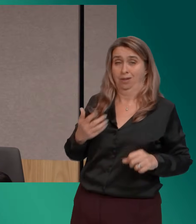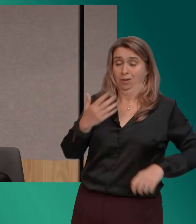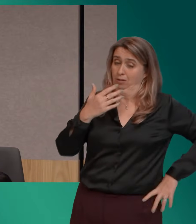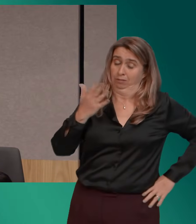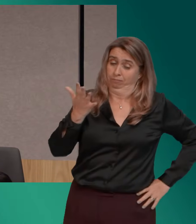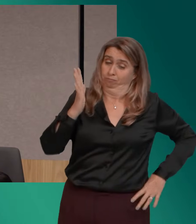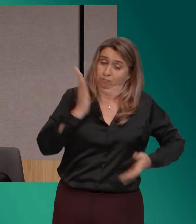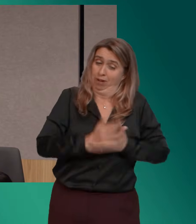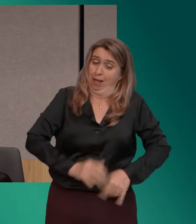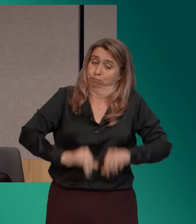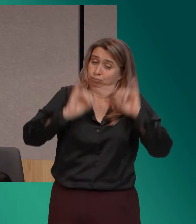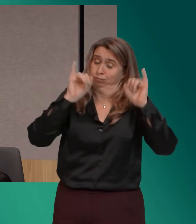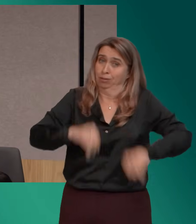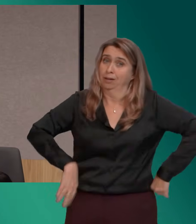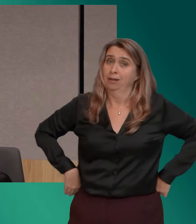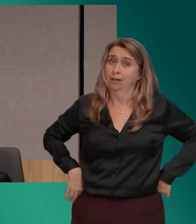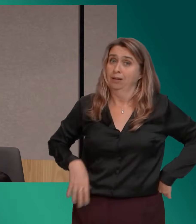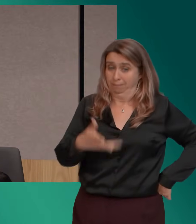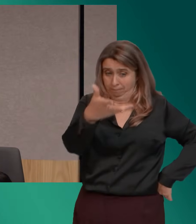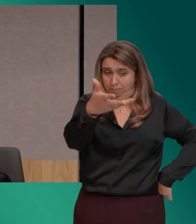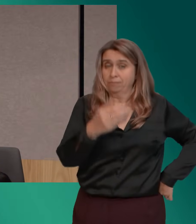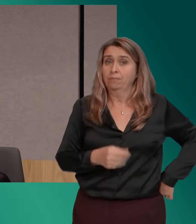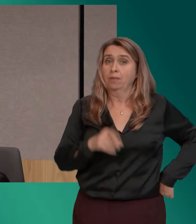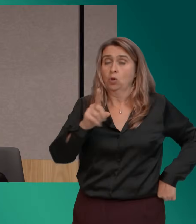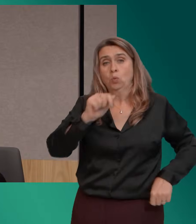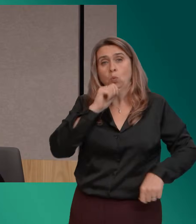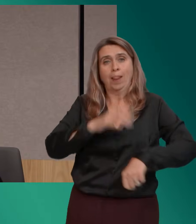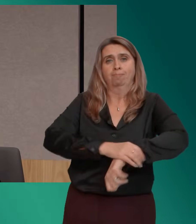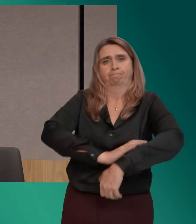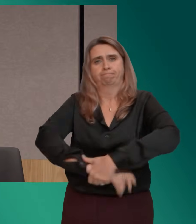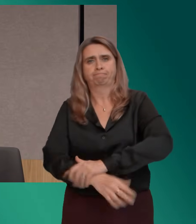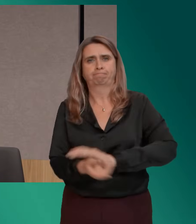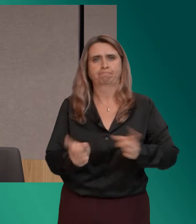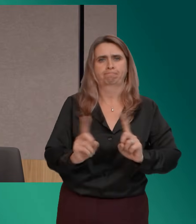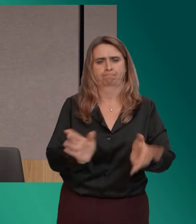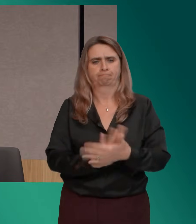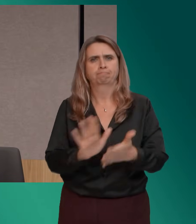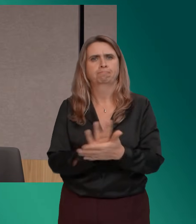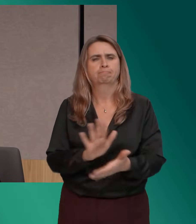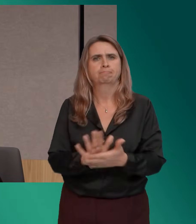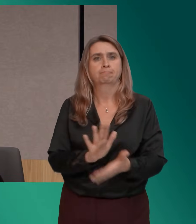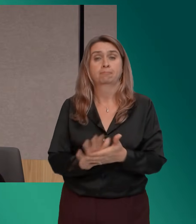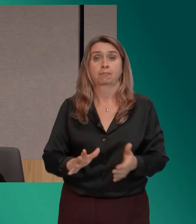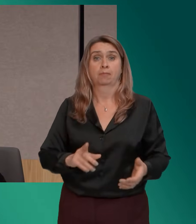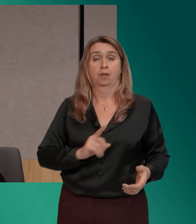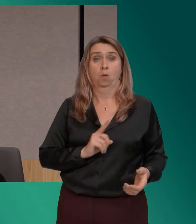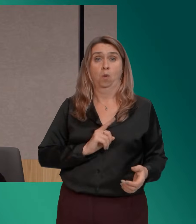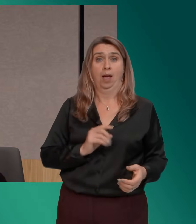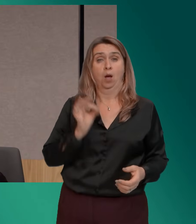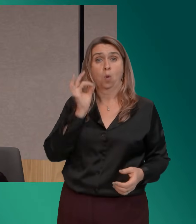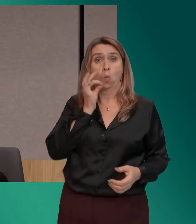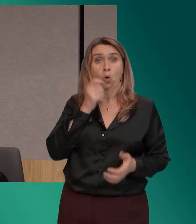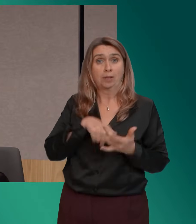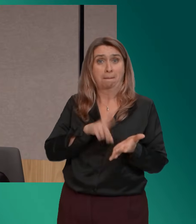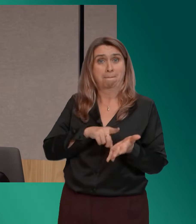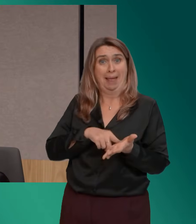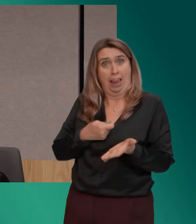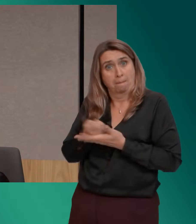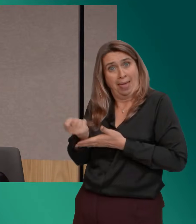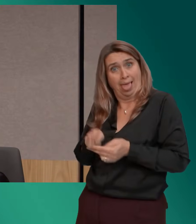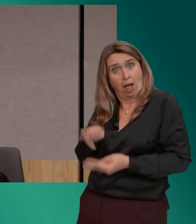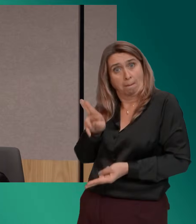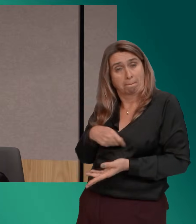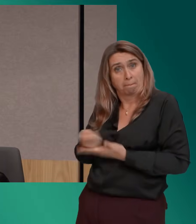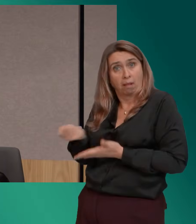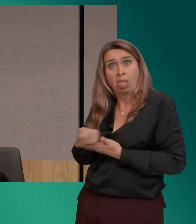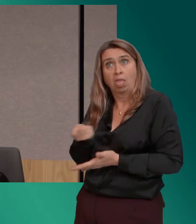would like to ask you, what action will you be taken in order to address both the disparity in our water bills increasing and the